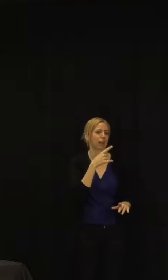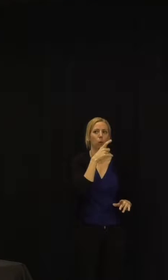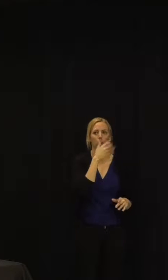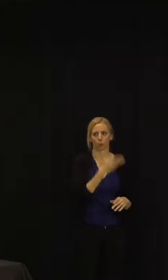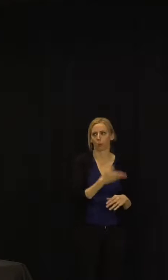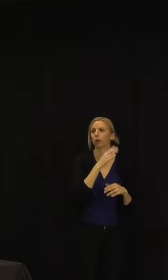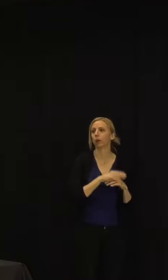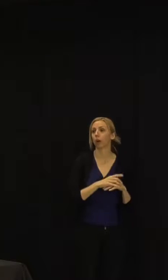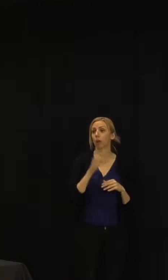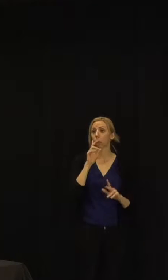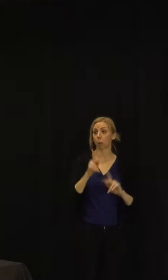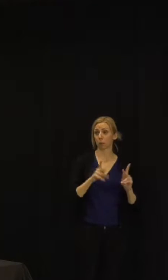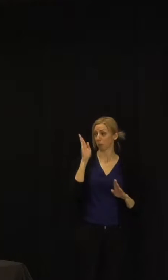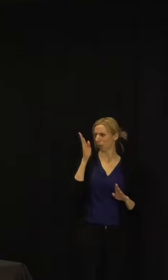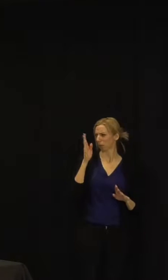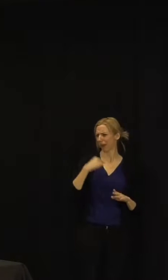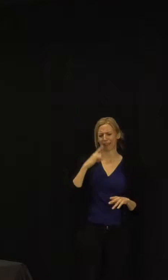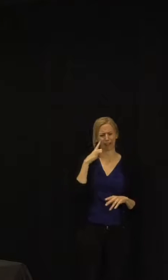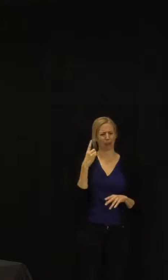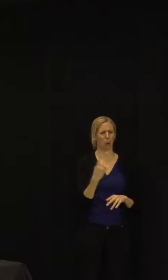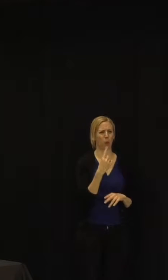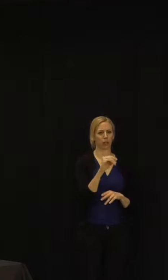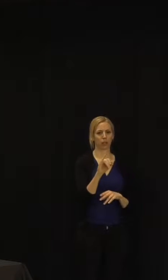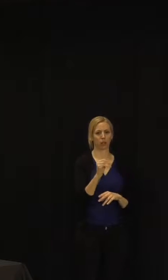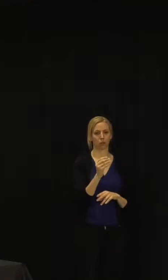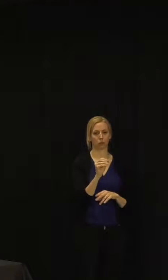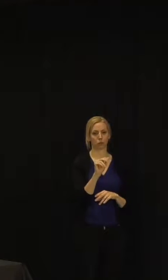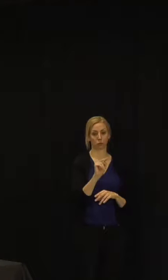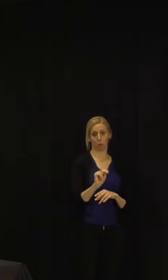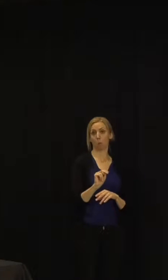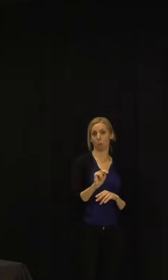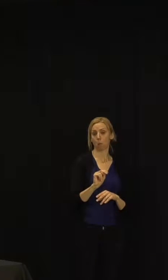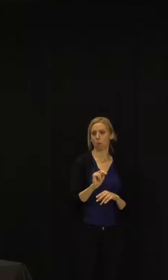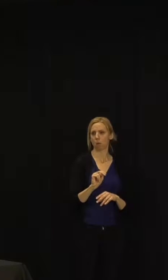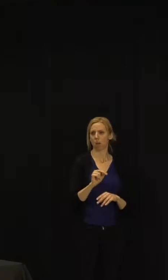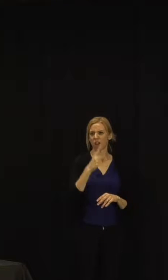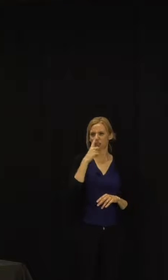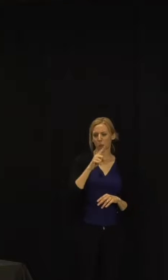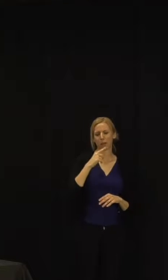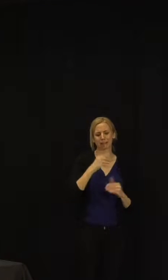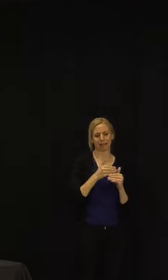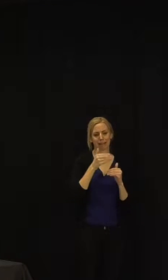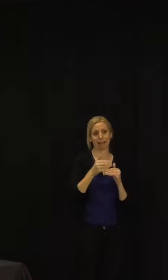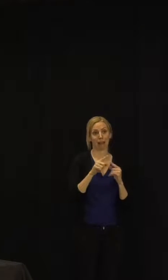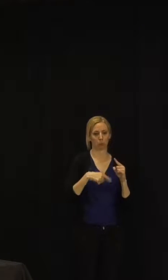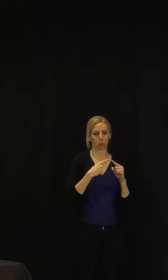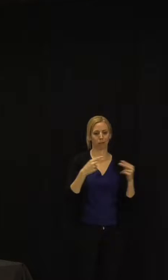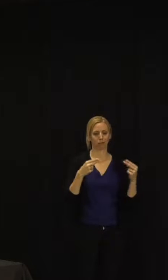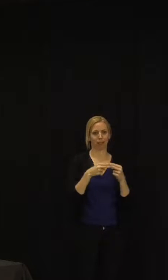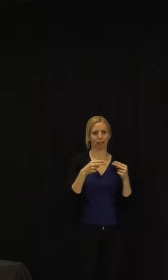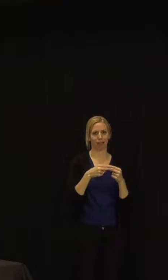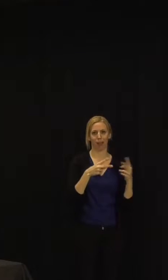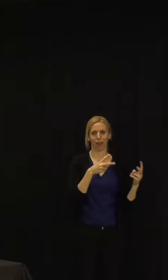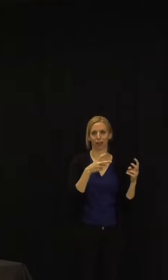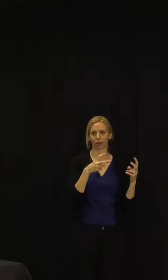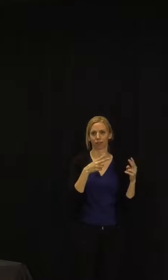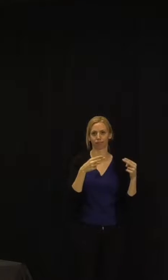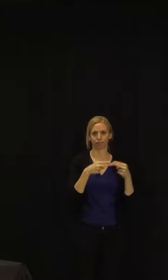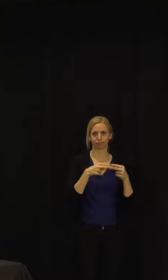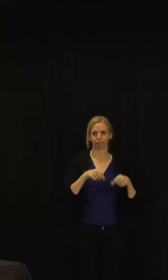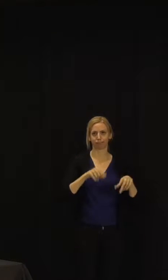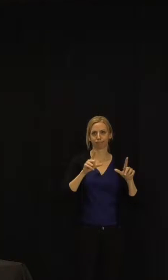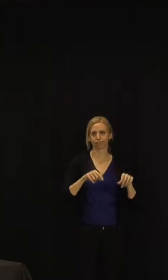And for those presenting, and I think that's just you, Joan, if you could just say next when you have a slide, or indicate that